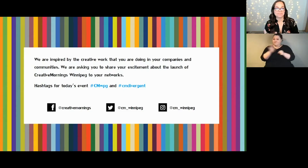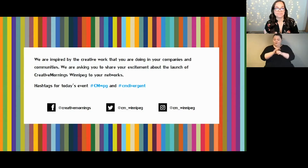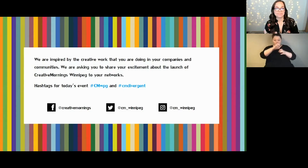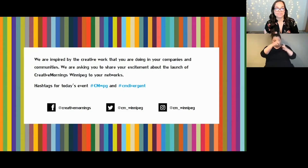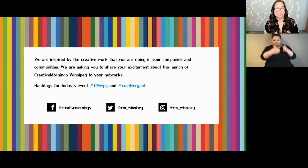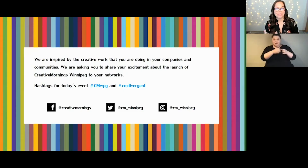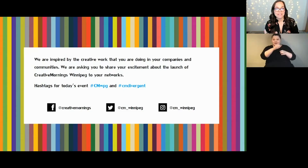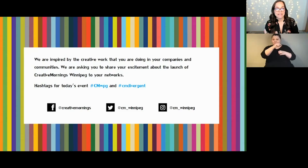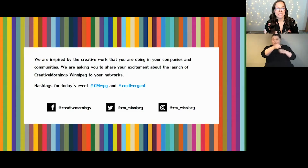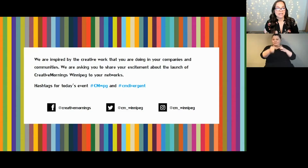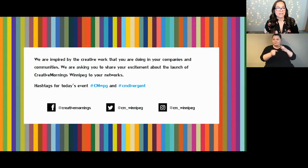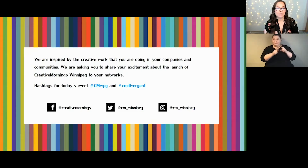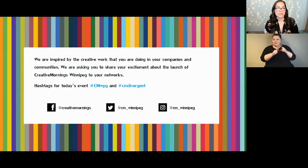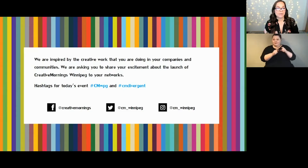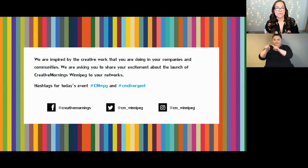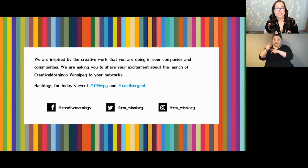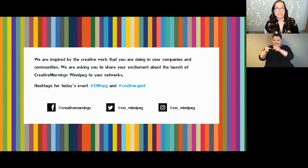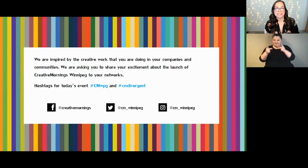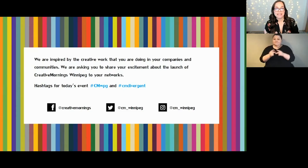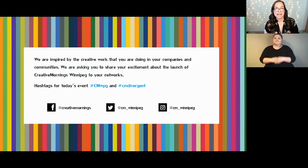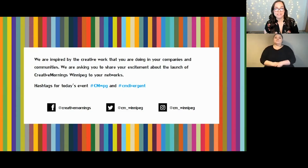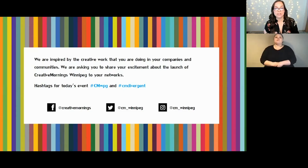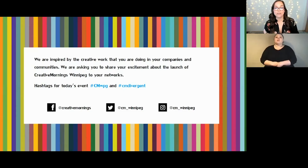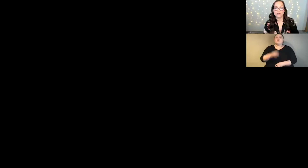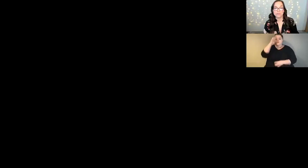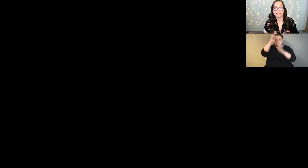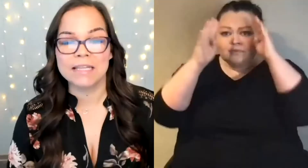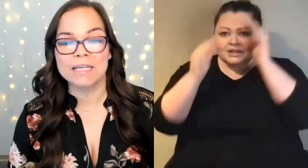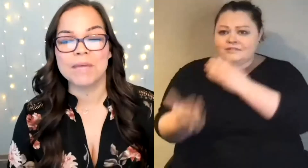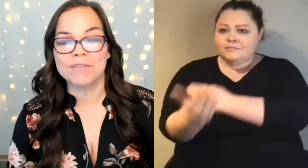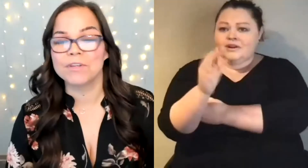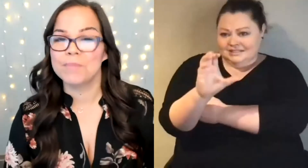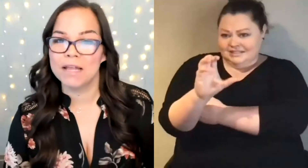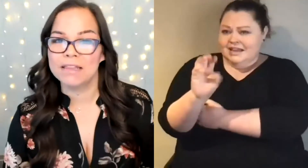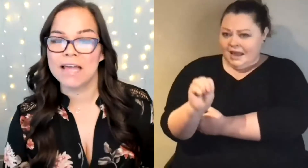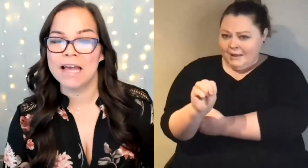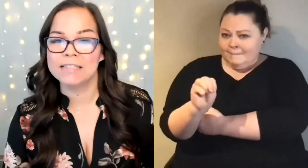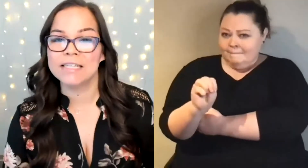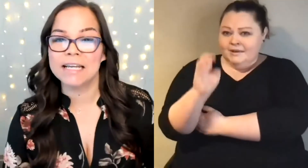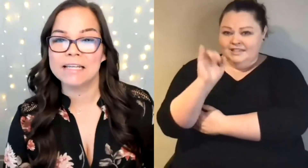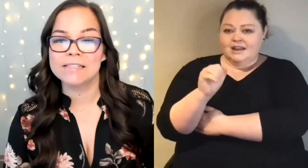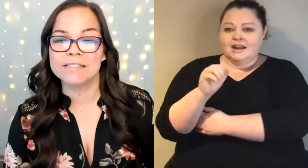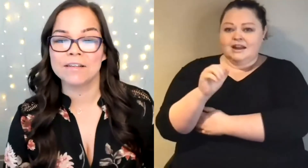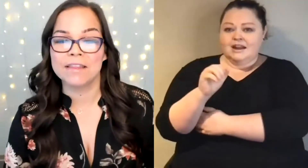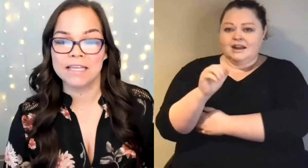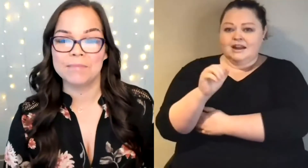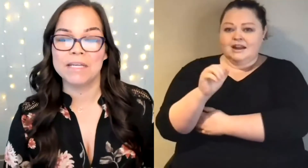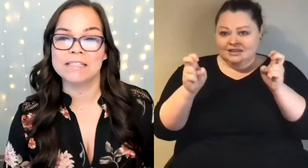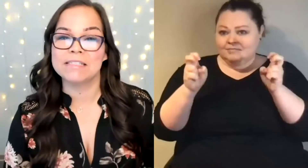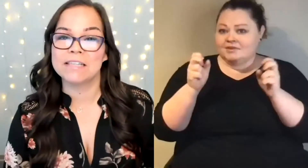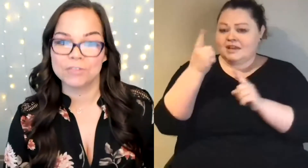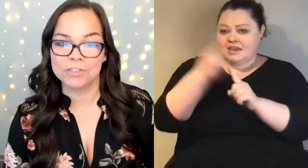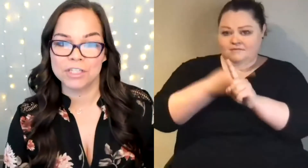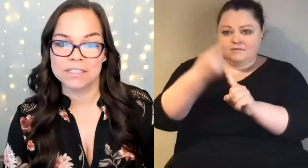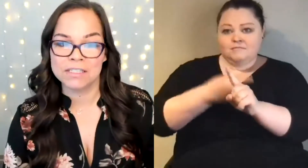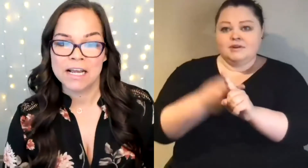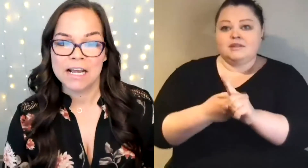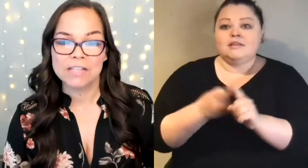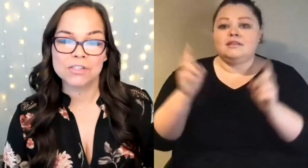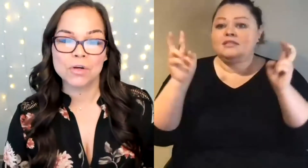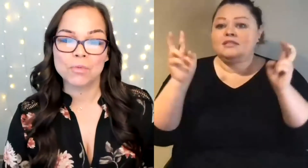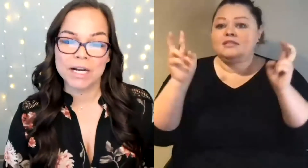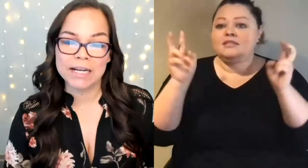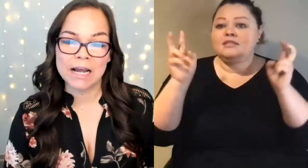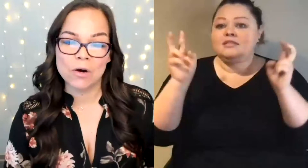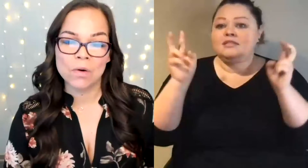event. Creative Mornings has a global theme every month, and today's theme is Divergent.